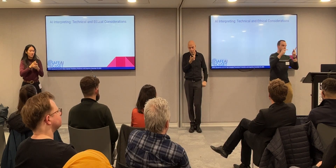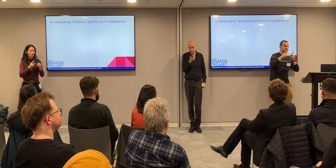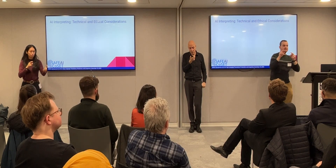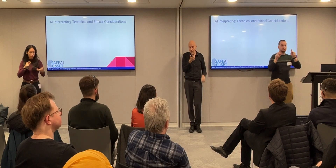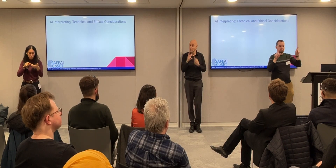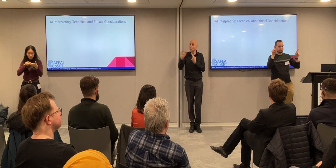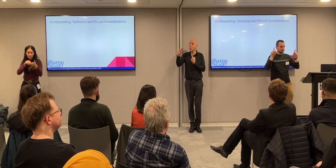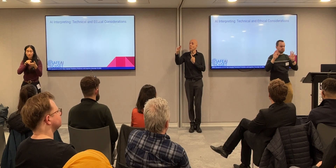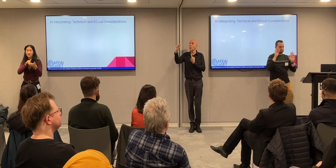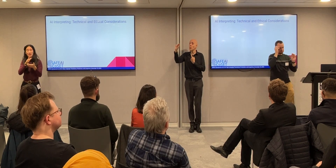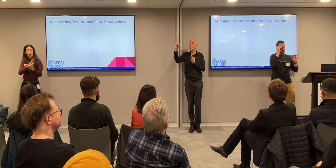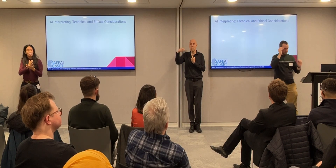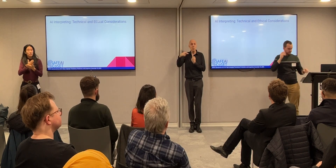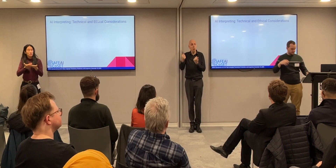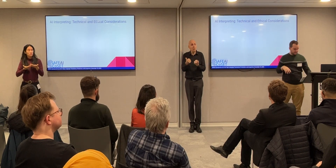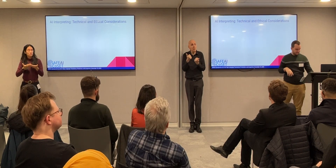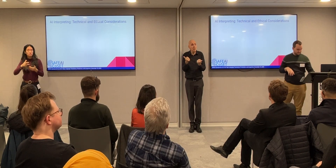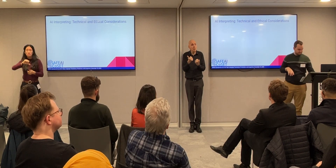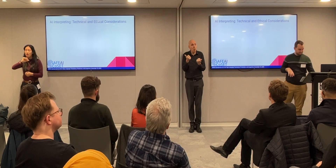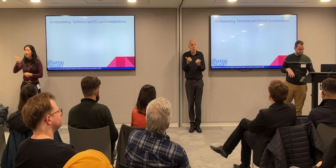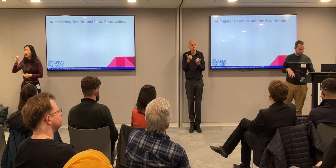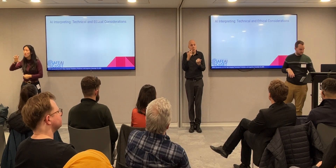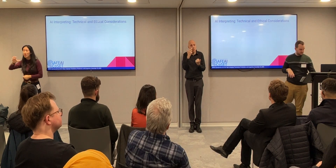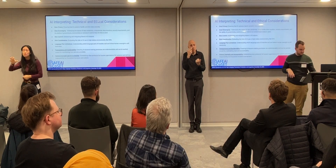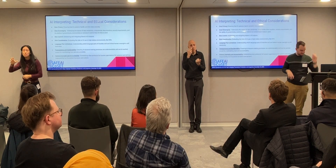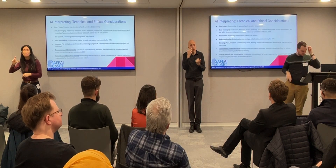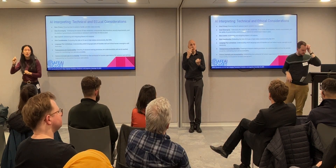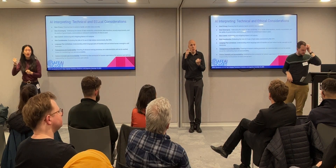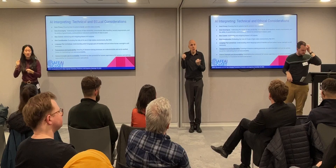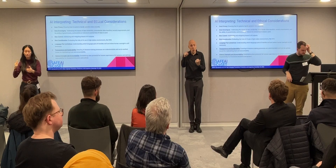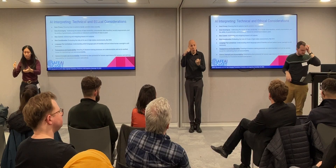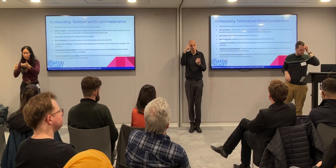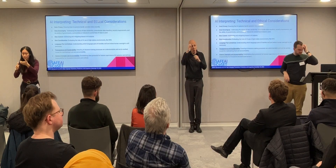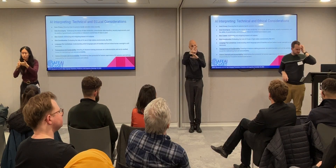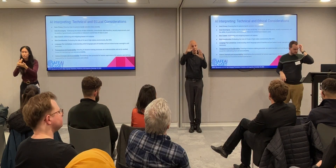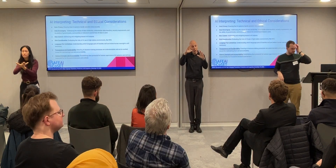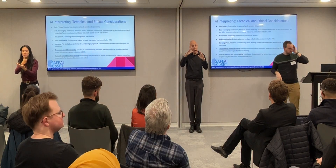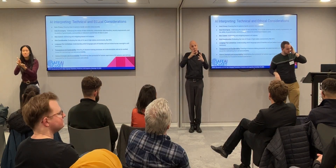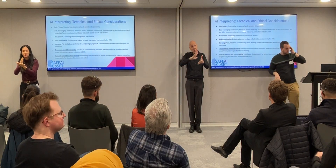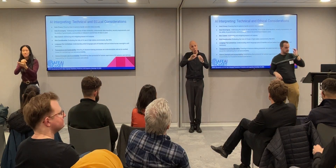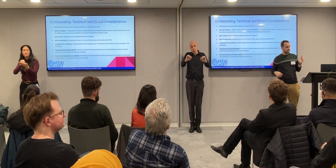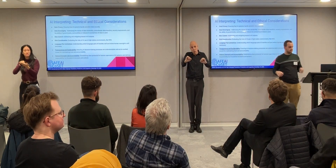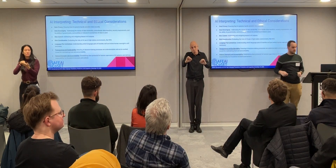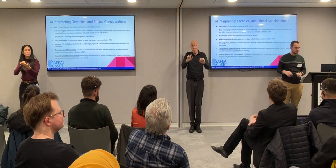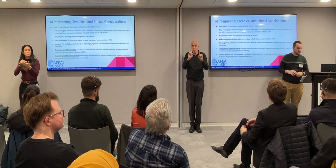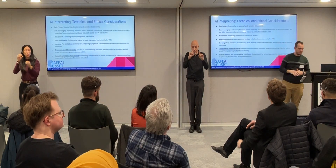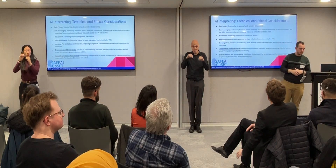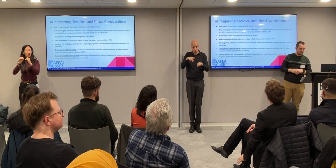country or in another place. Just keep that in mind as we put these ones up here.